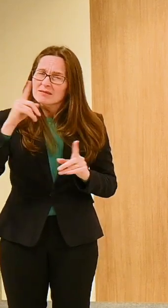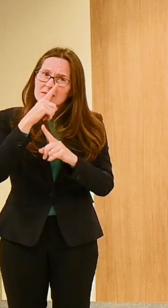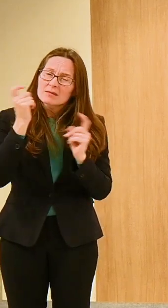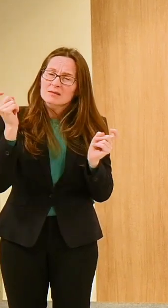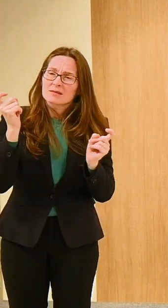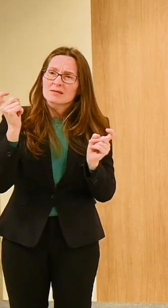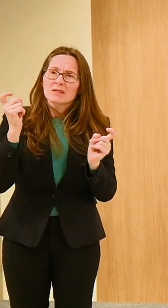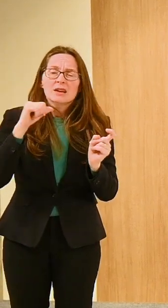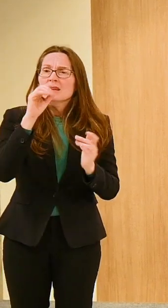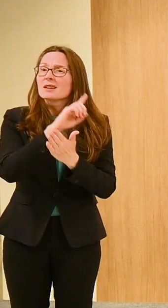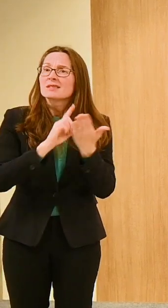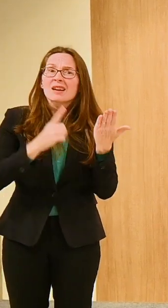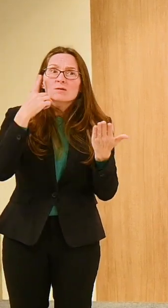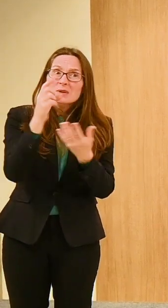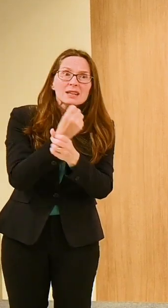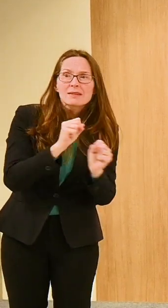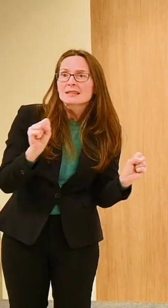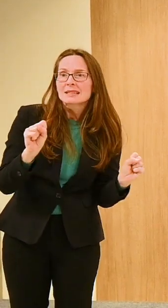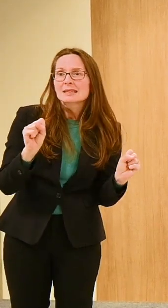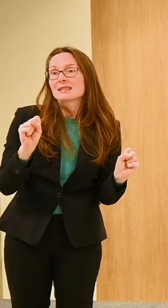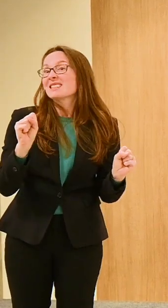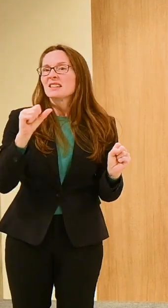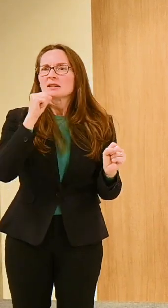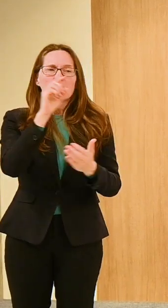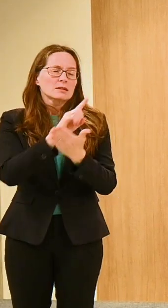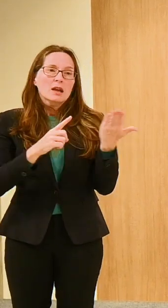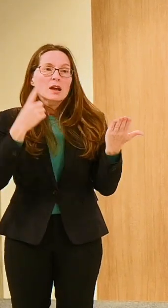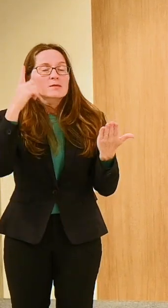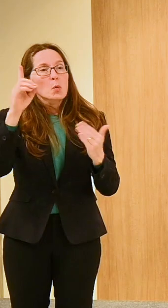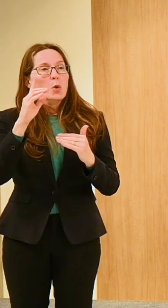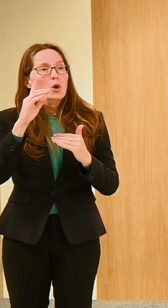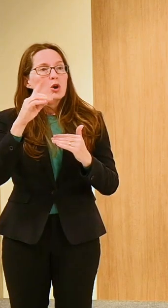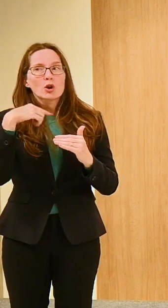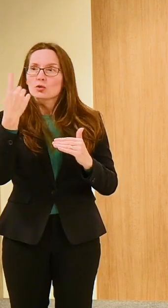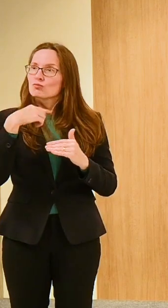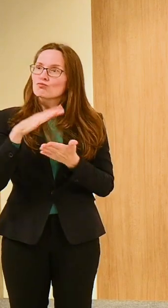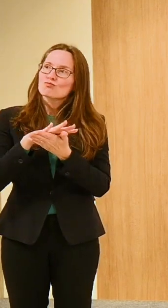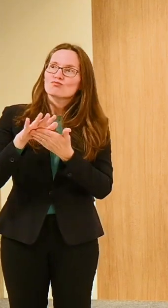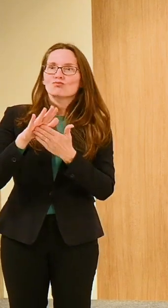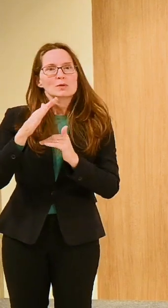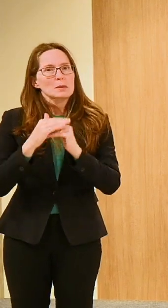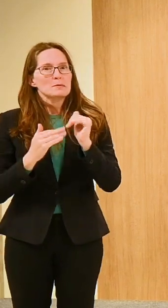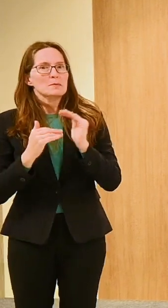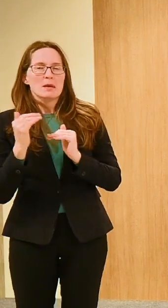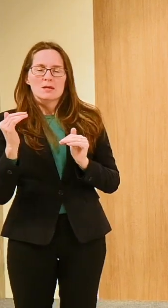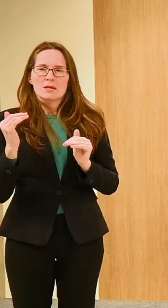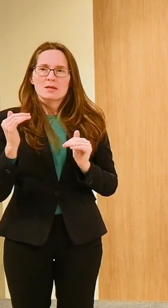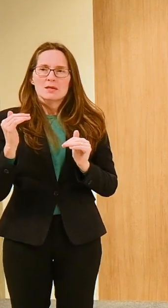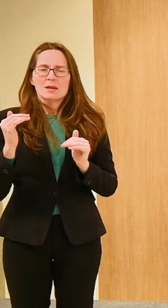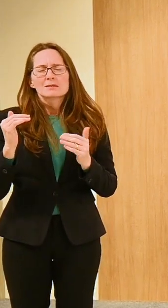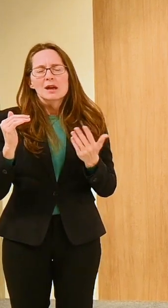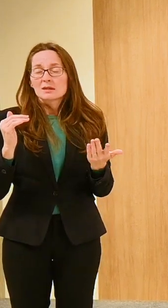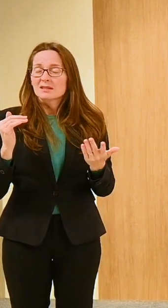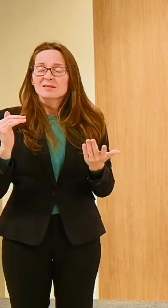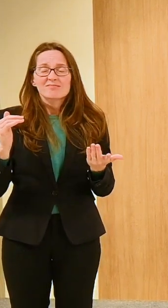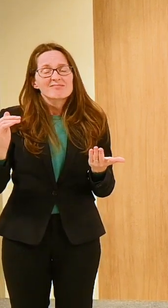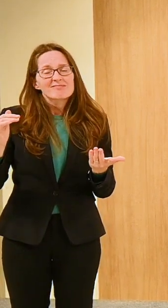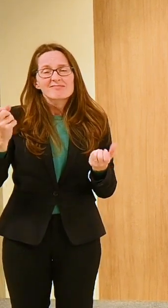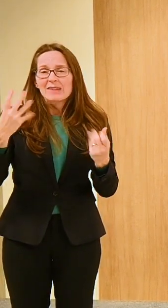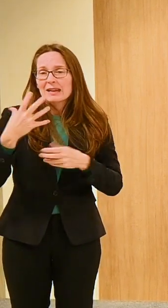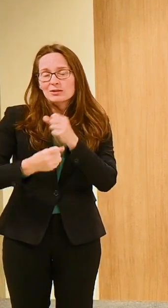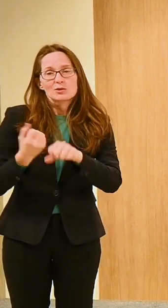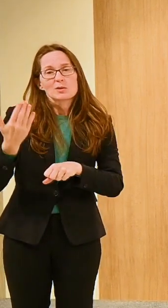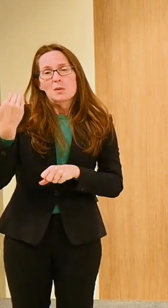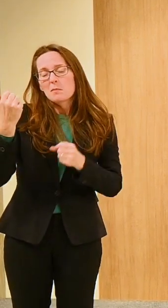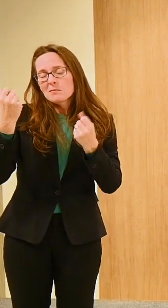not designed well for being a healing, comforting space. It was kind of just what happened with a lot of psych units. And we came